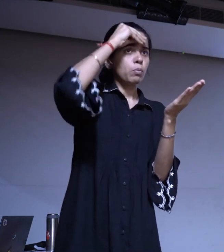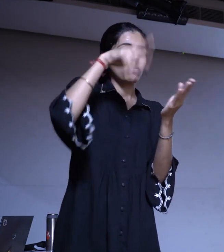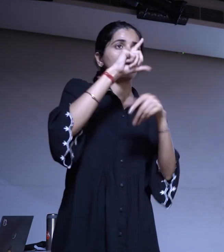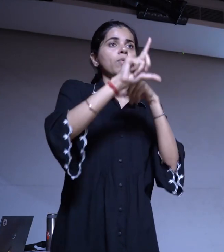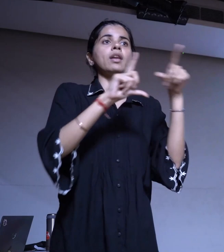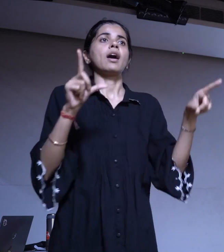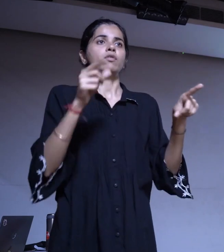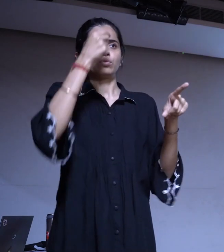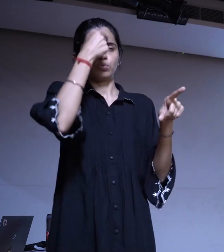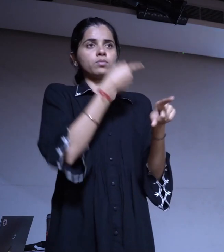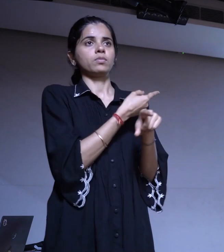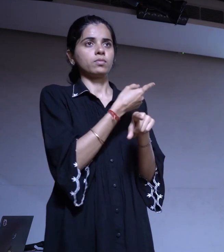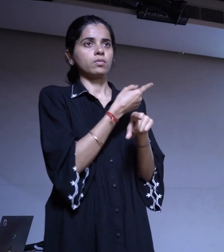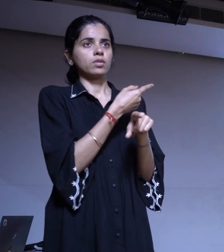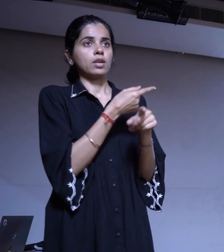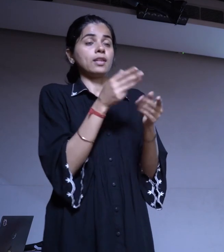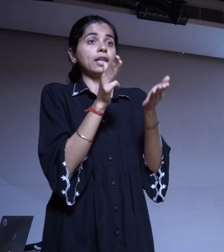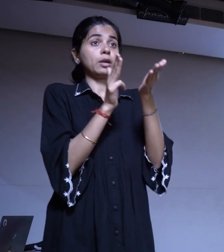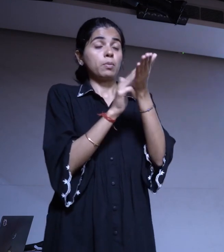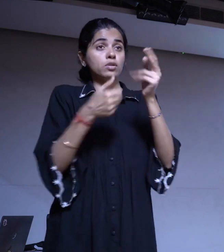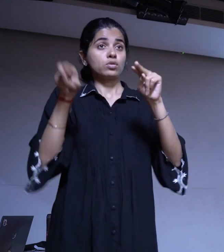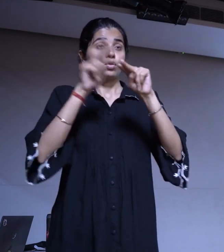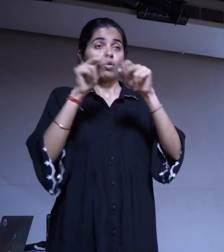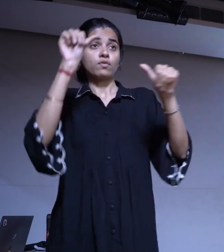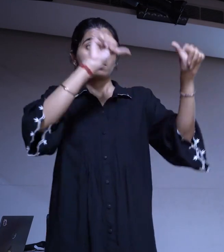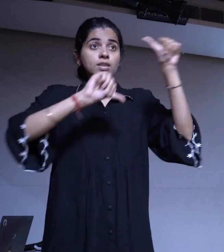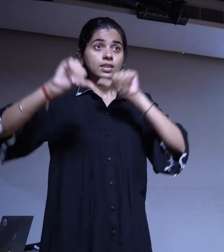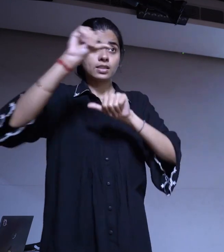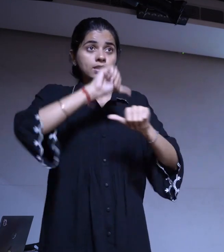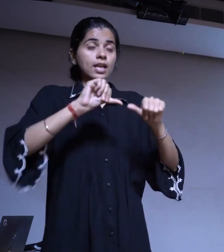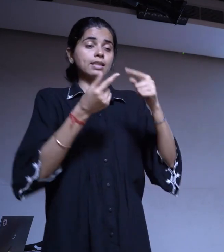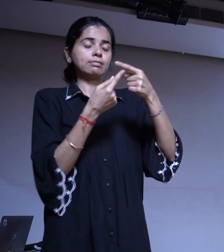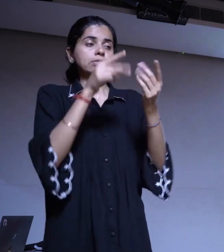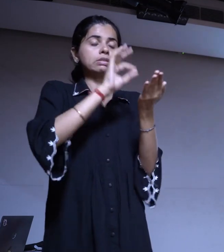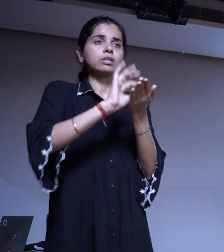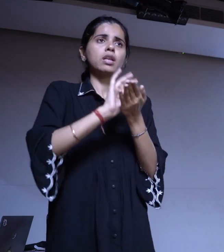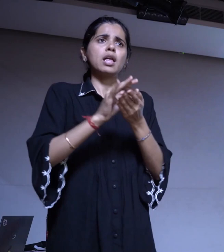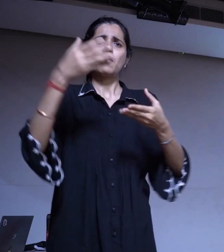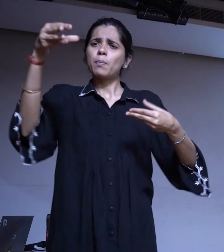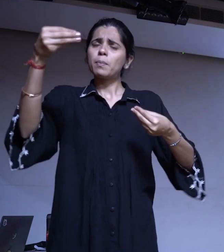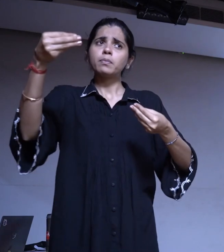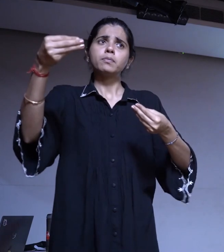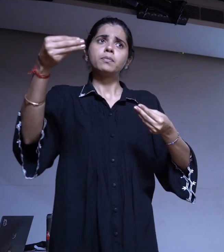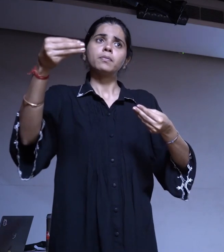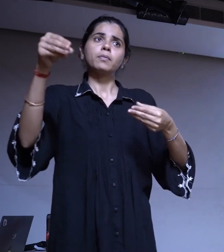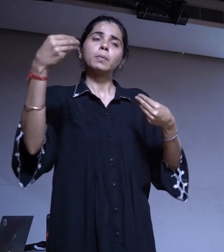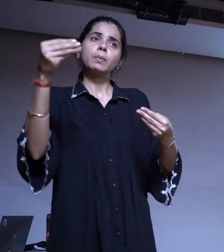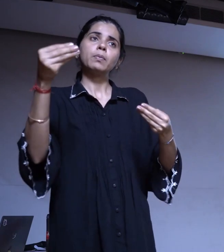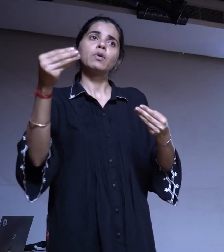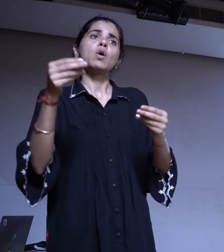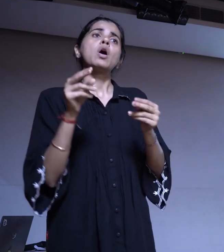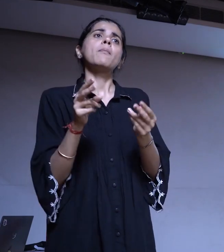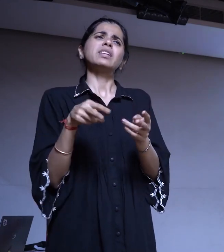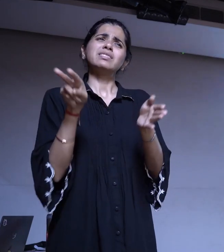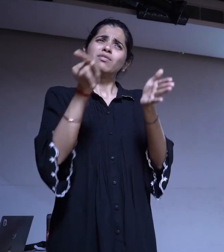Dr was uh the minister of Science and Technology then and that was a paper based tool that was valid and